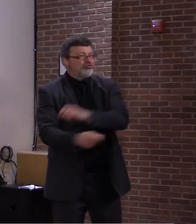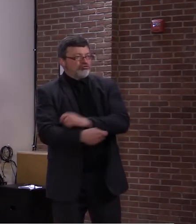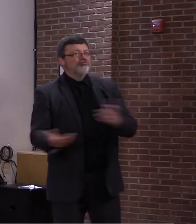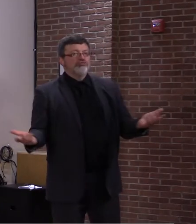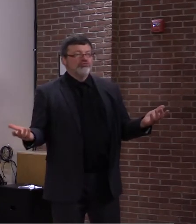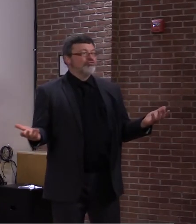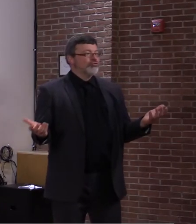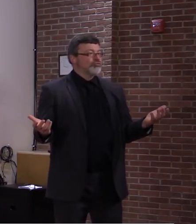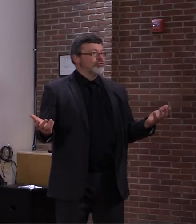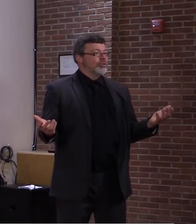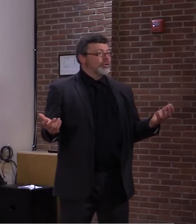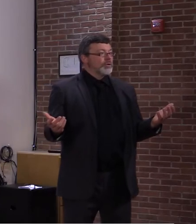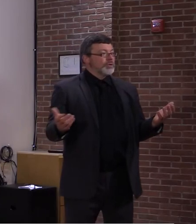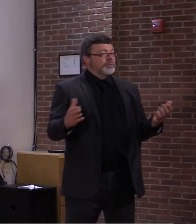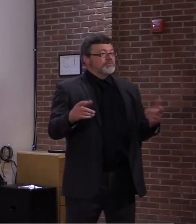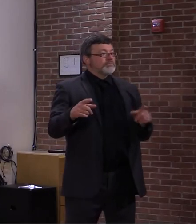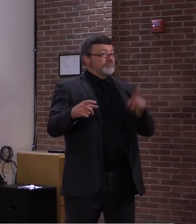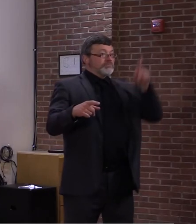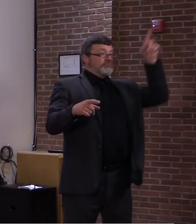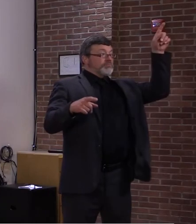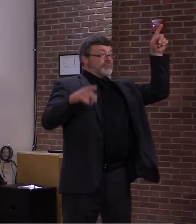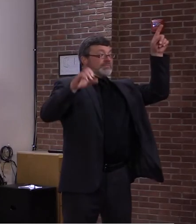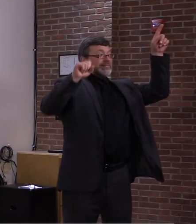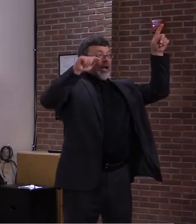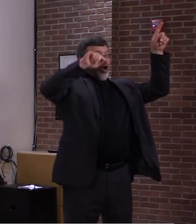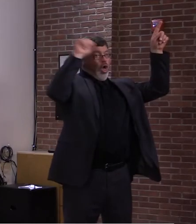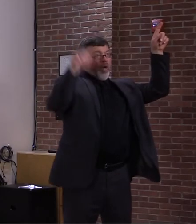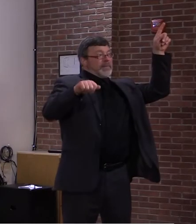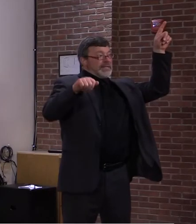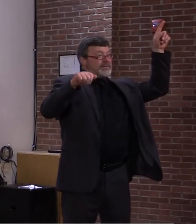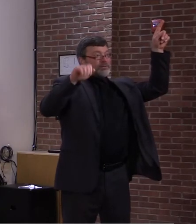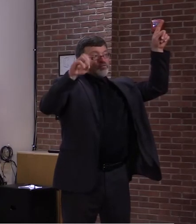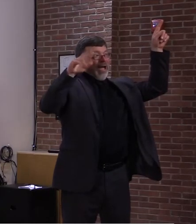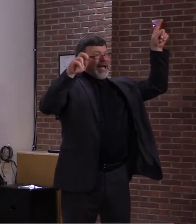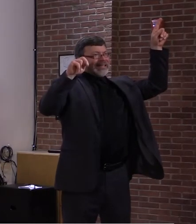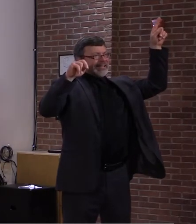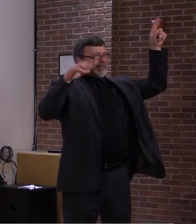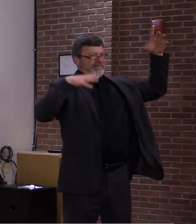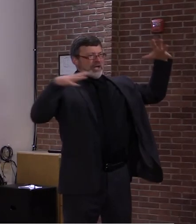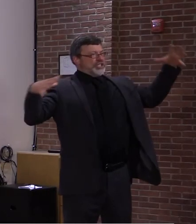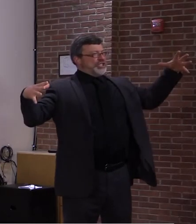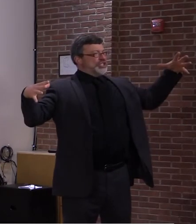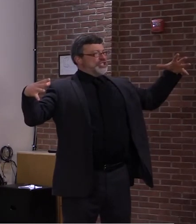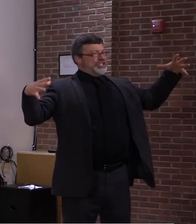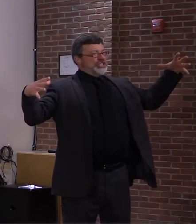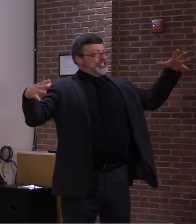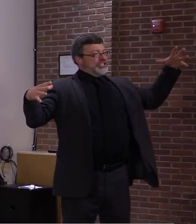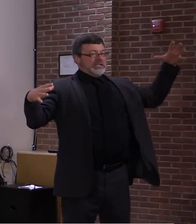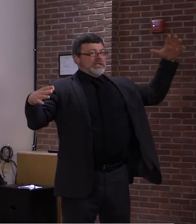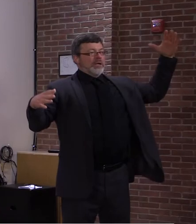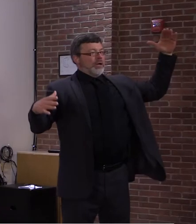but half the communities have their grand list stagnant or receding.